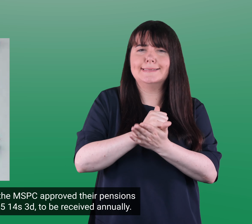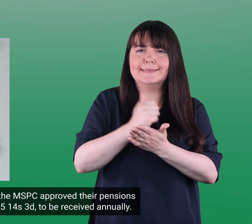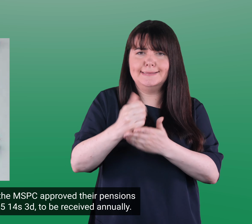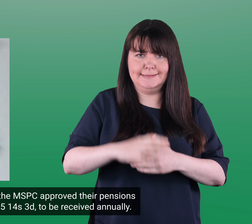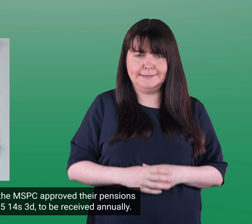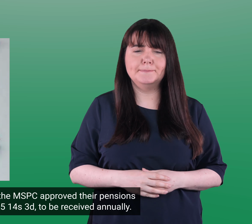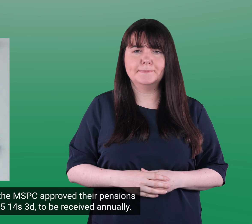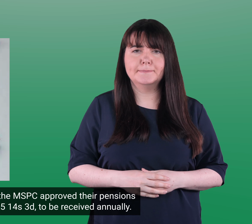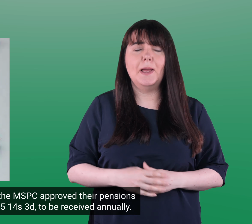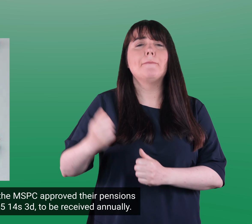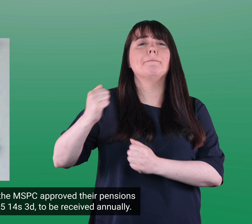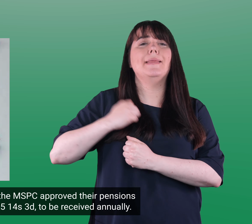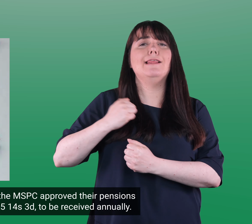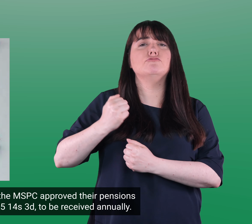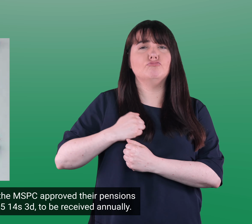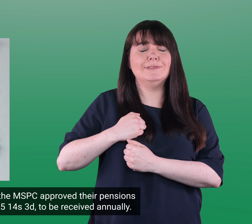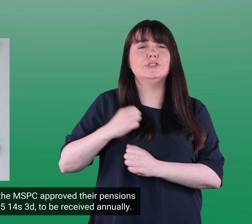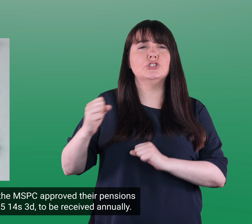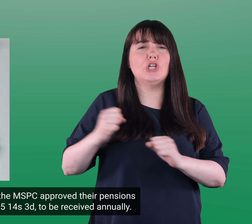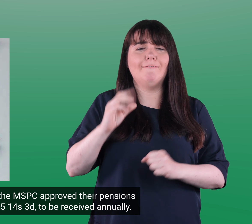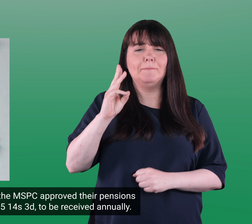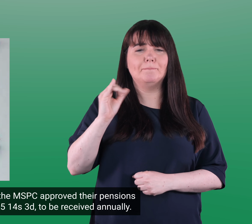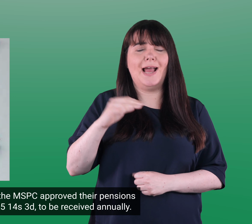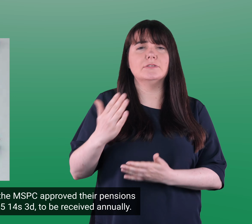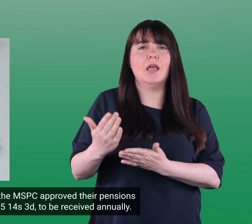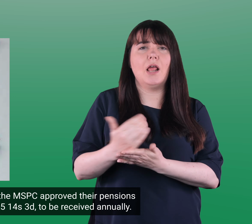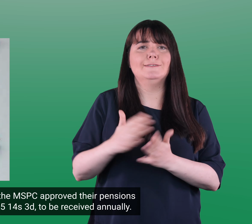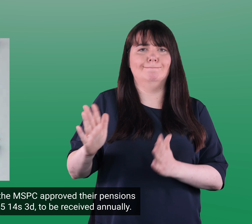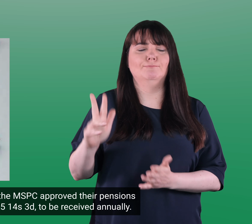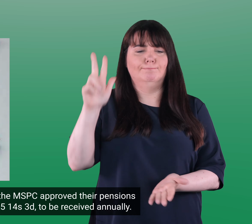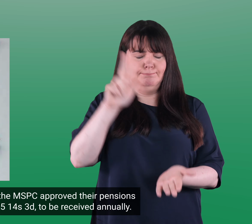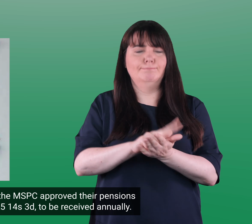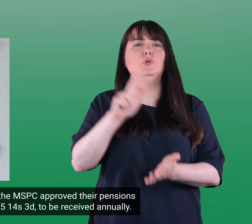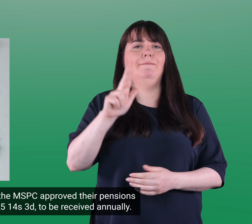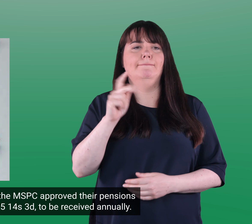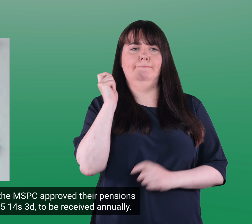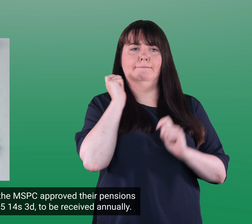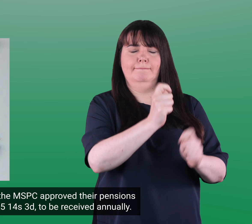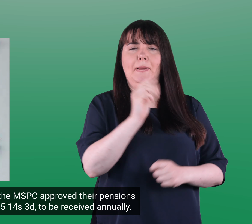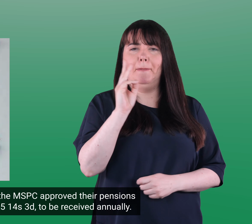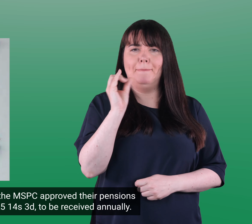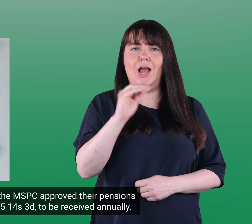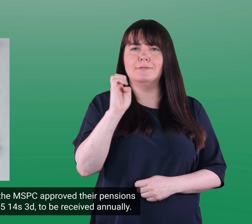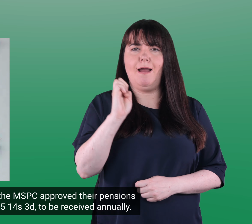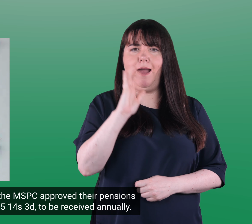their pensions of £5, 14 shillings and 3 pence to be received